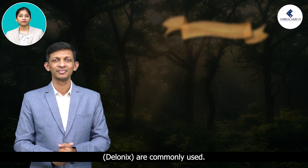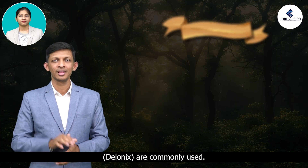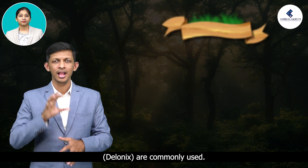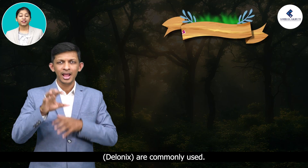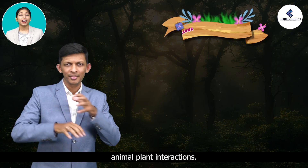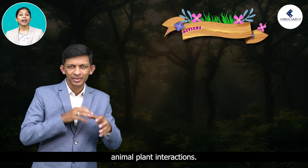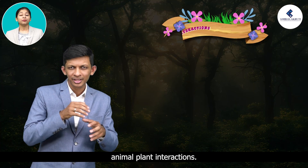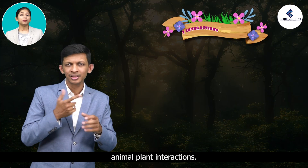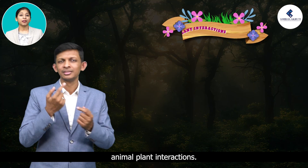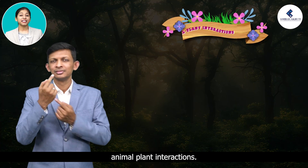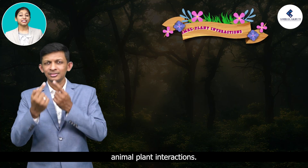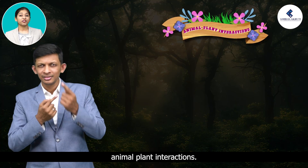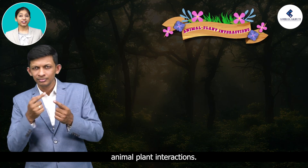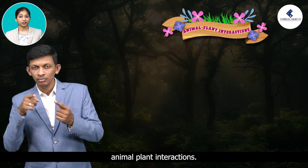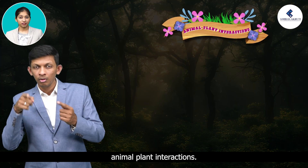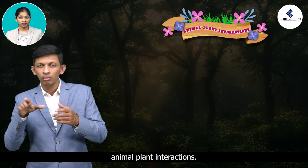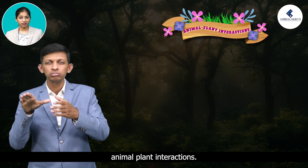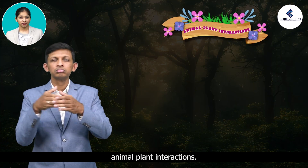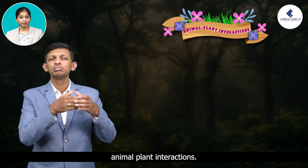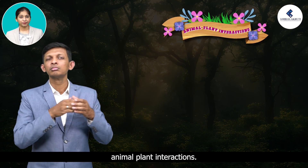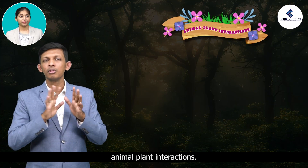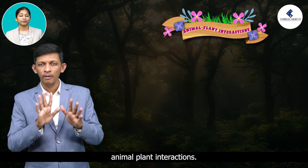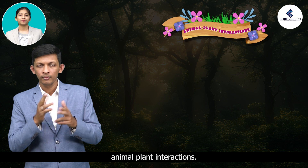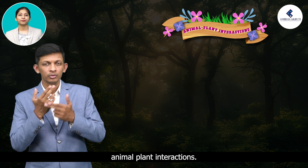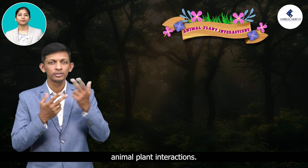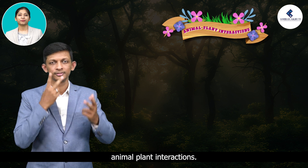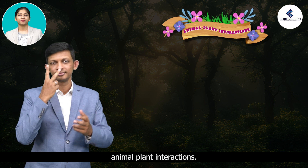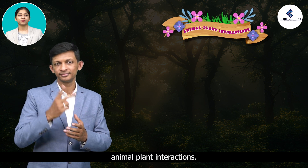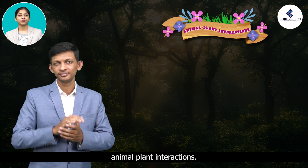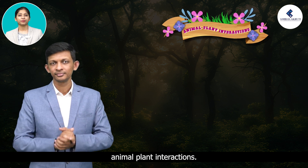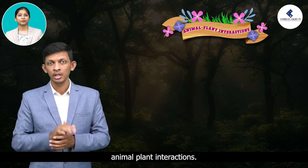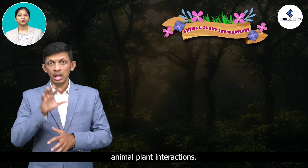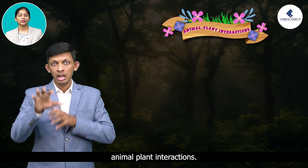used. Animal-plant interactions.